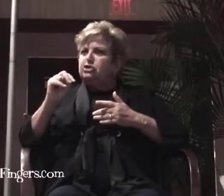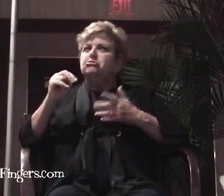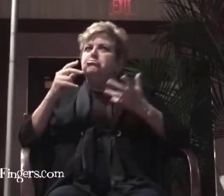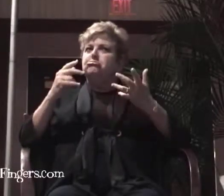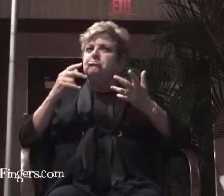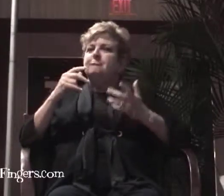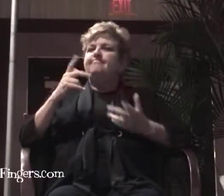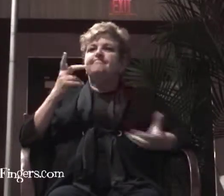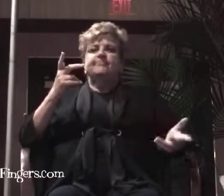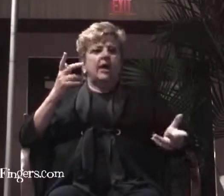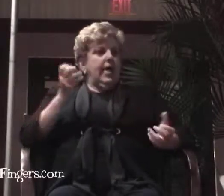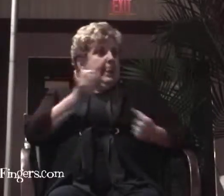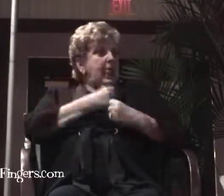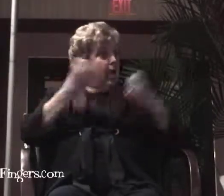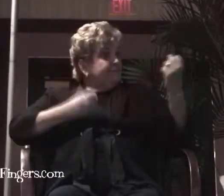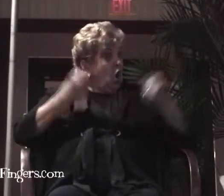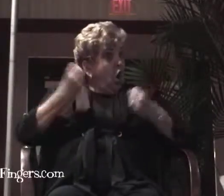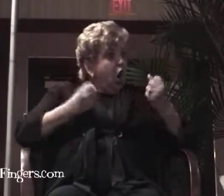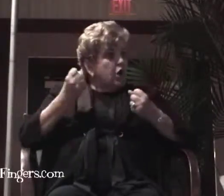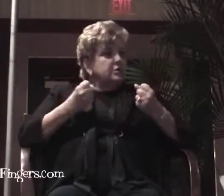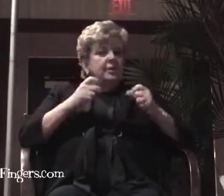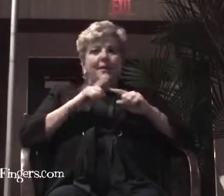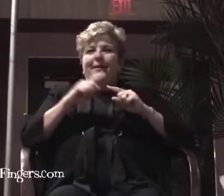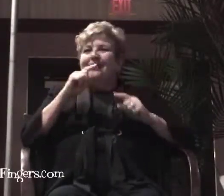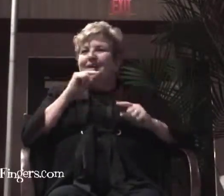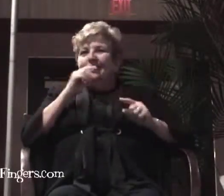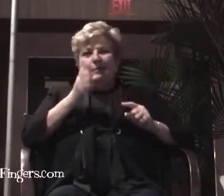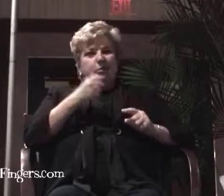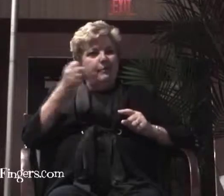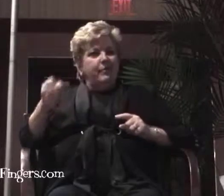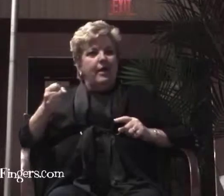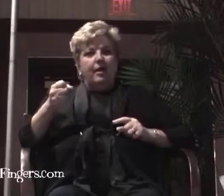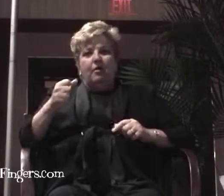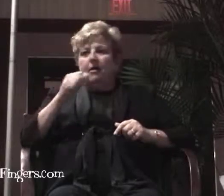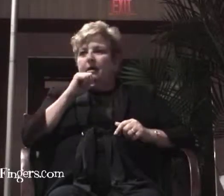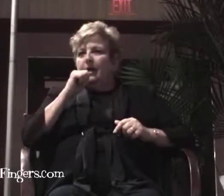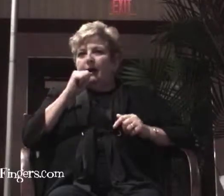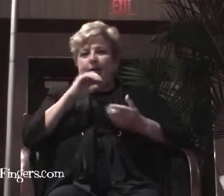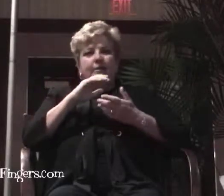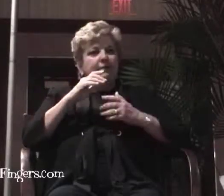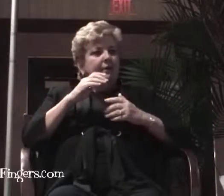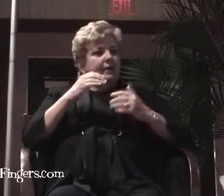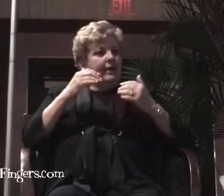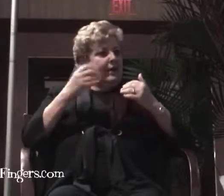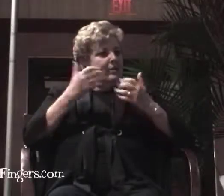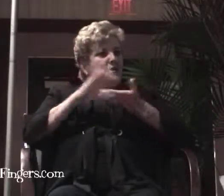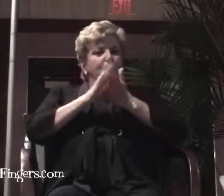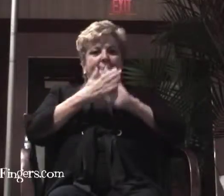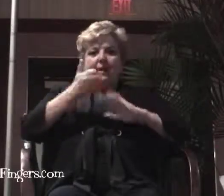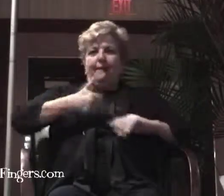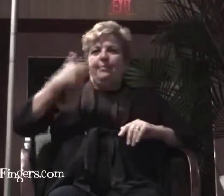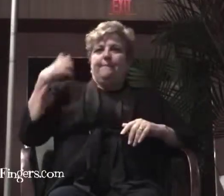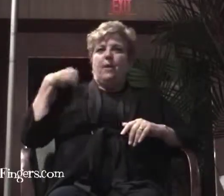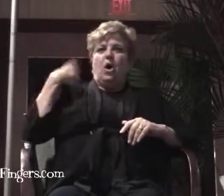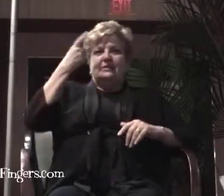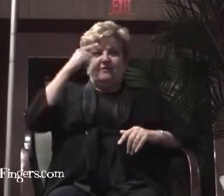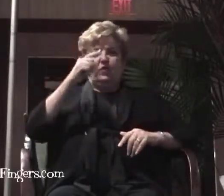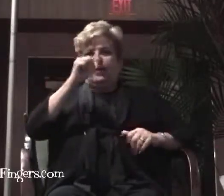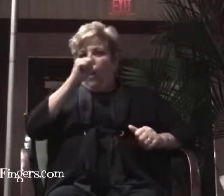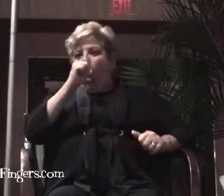I love cars, but they didn't put me in the motor pool. They didn't put me in charge of the NCO club. They didn't take me to they gave me a rifle. And I